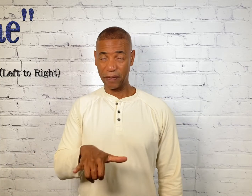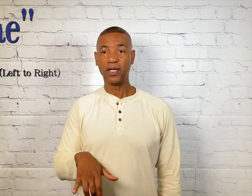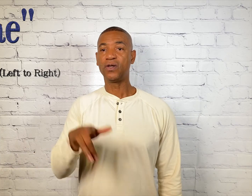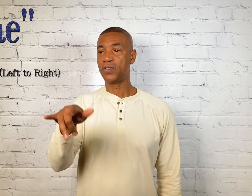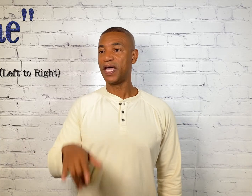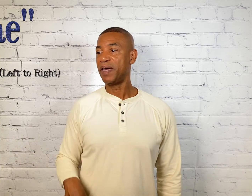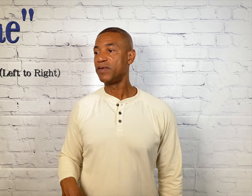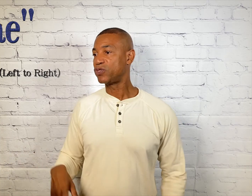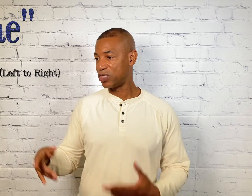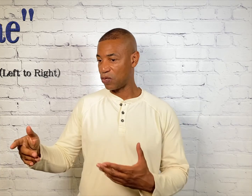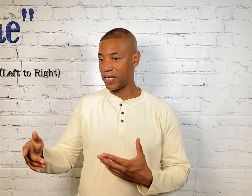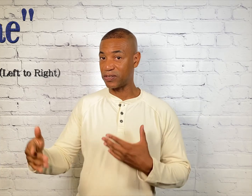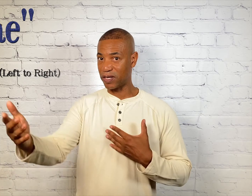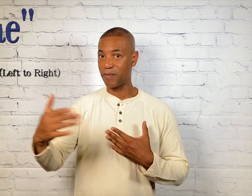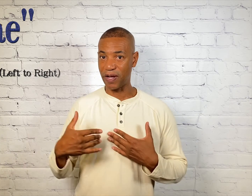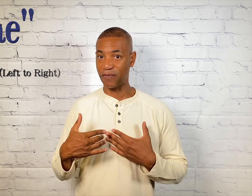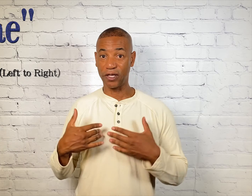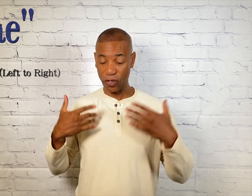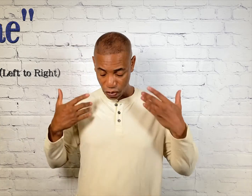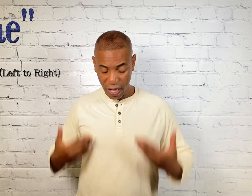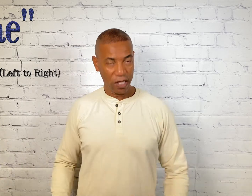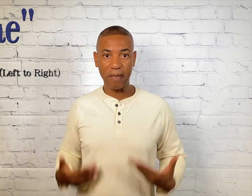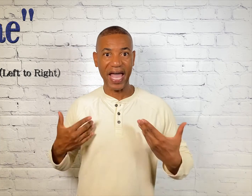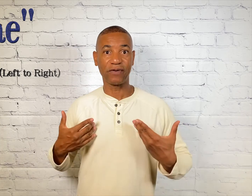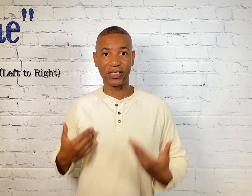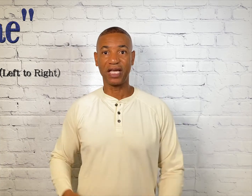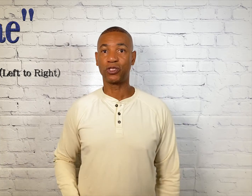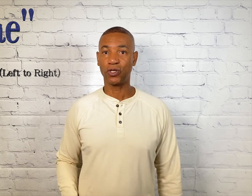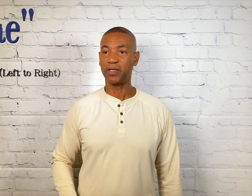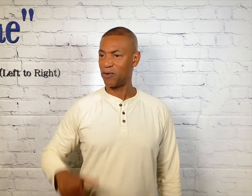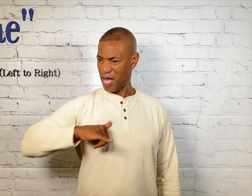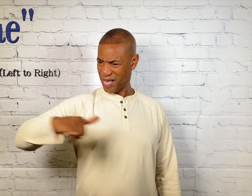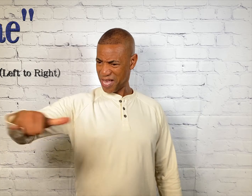You can do that. Maybe you see someone else, they're coming right in front of you, you may have on the same shirt. You go.